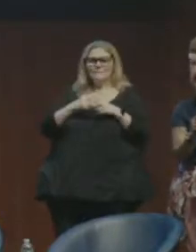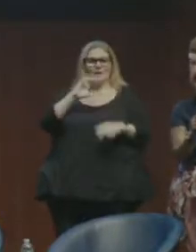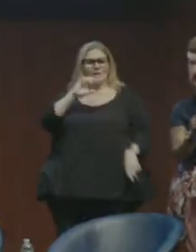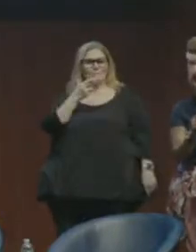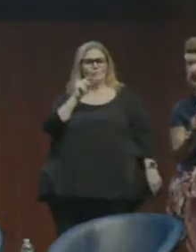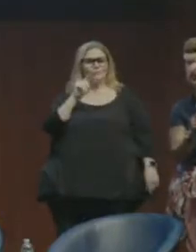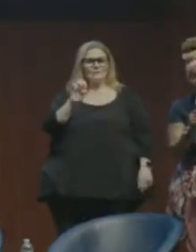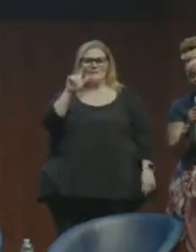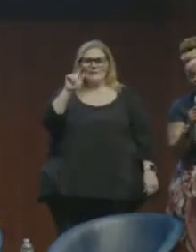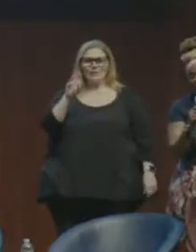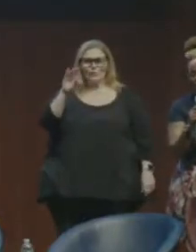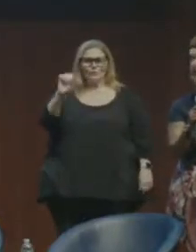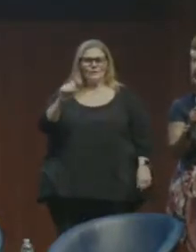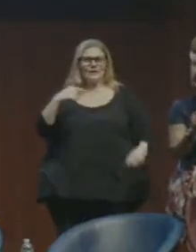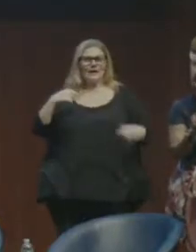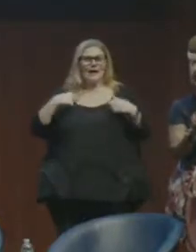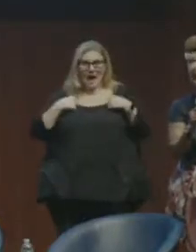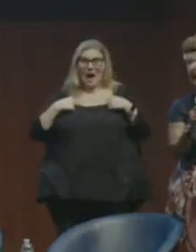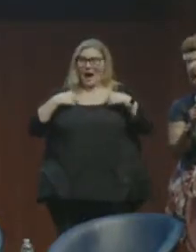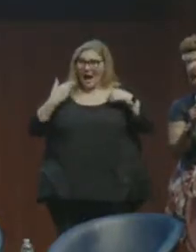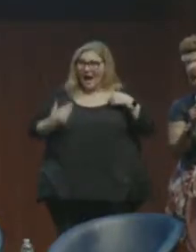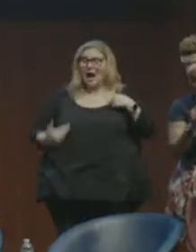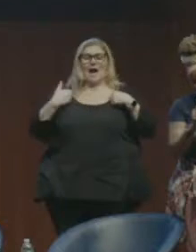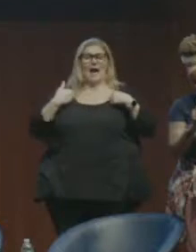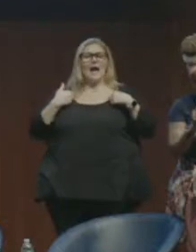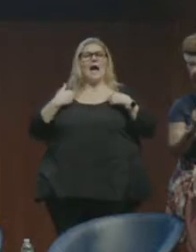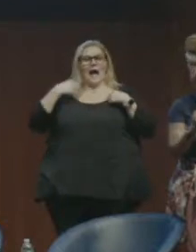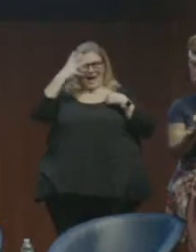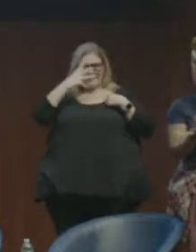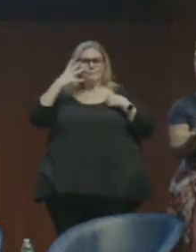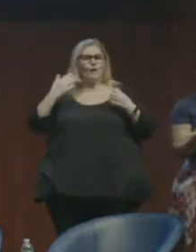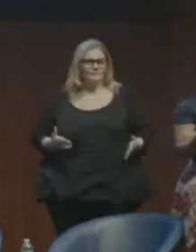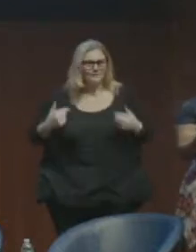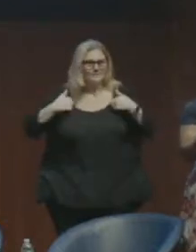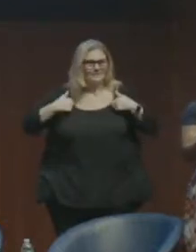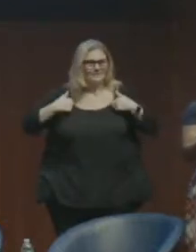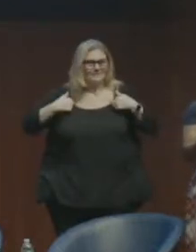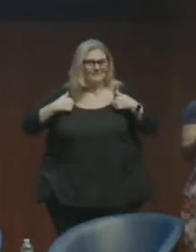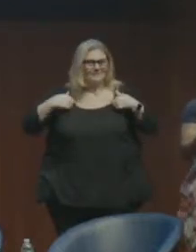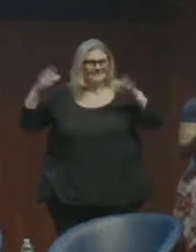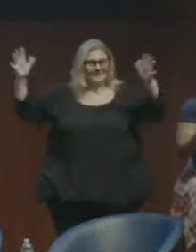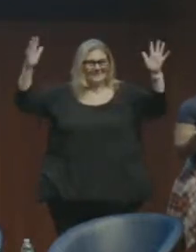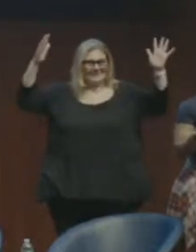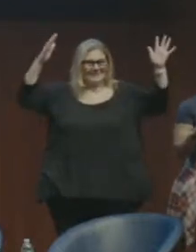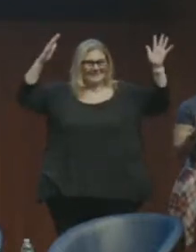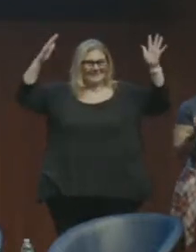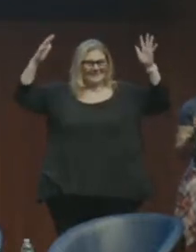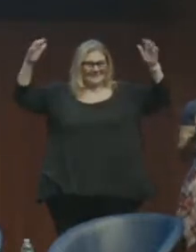is Christine Lewis, and I am an immigrant.